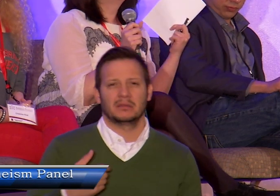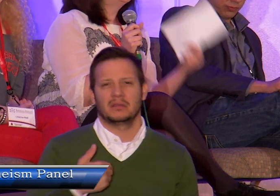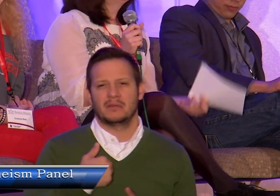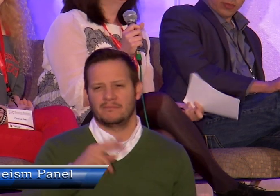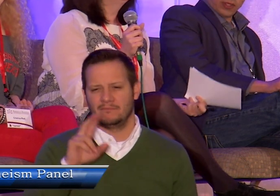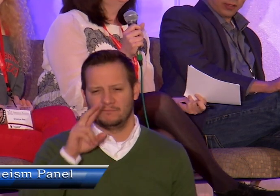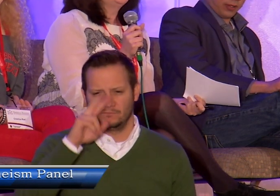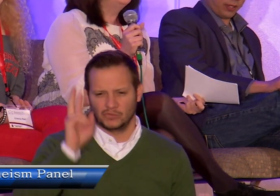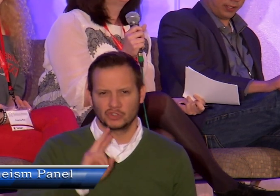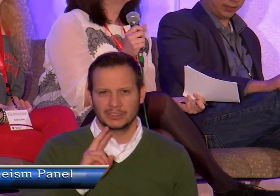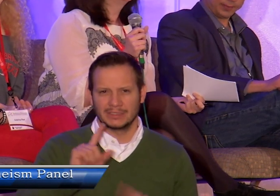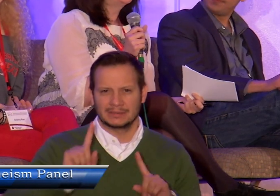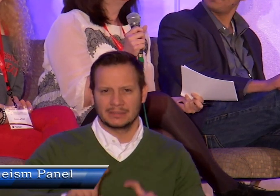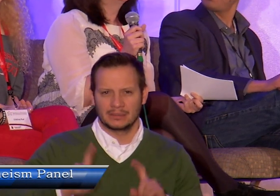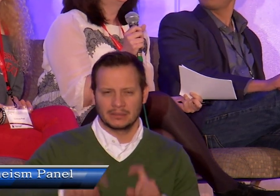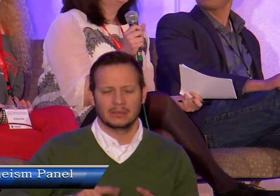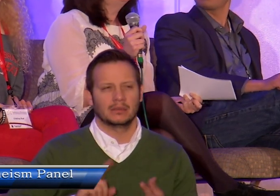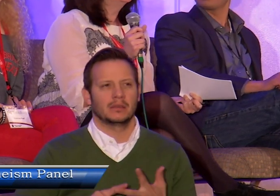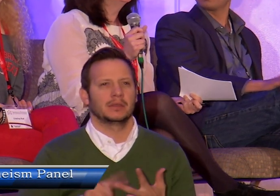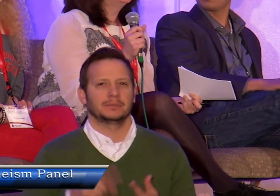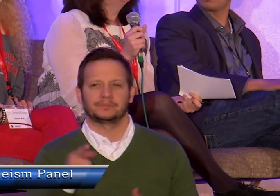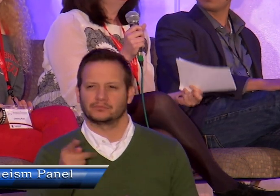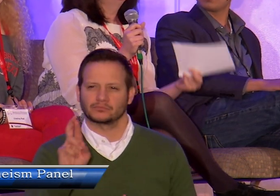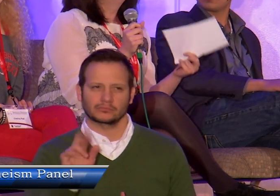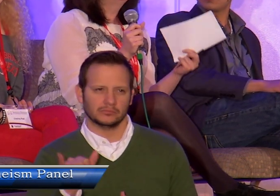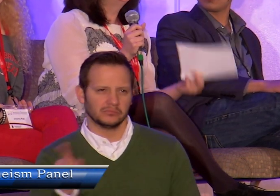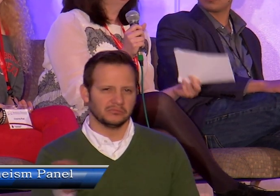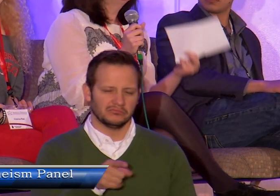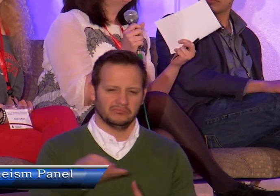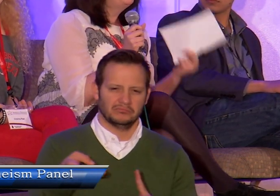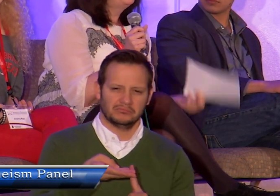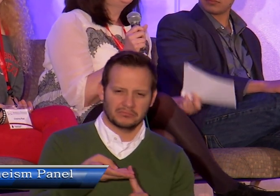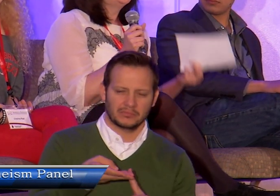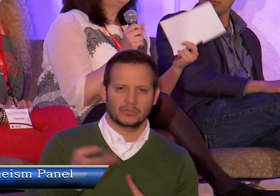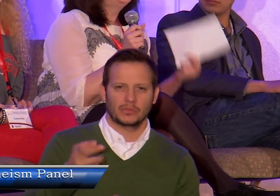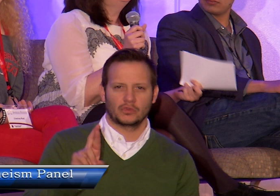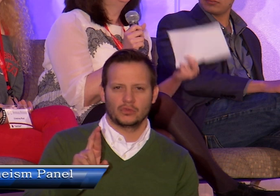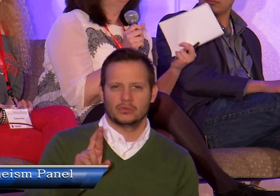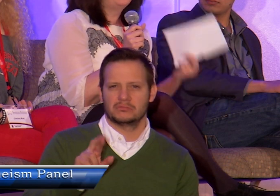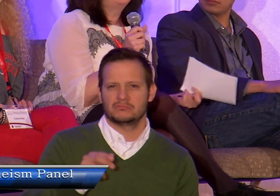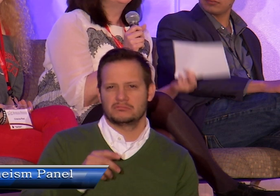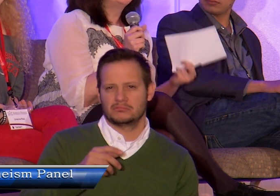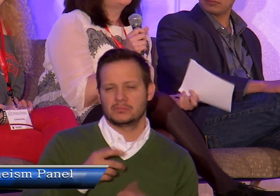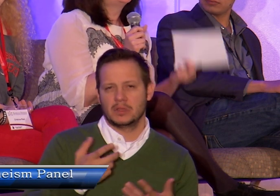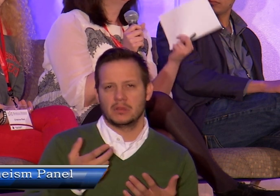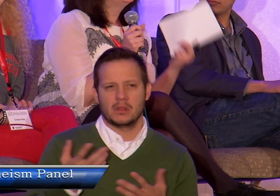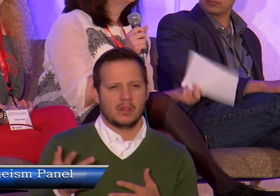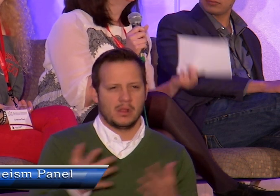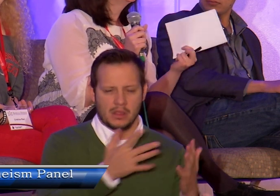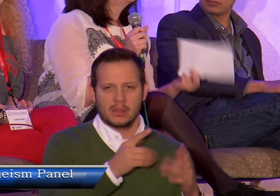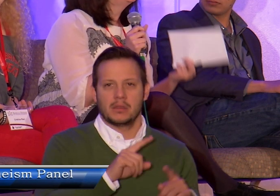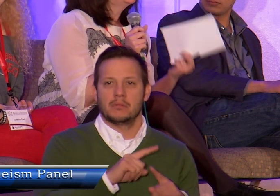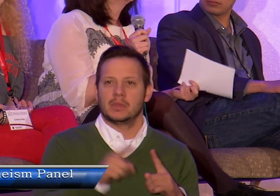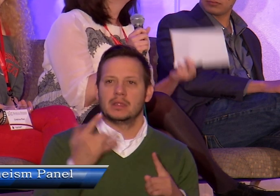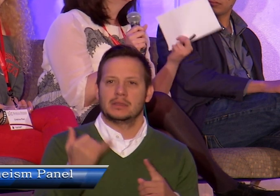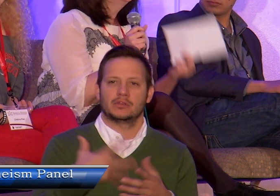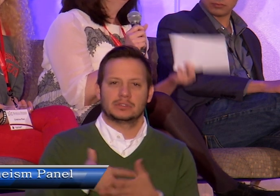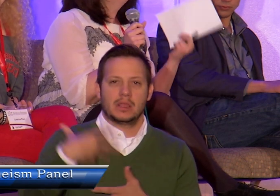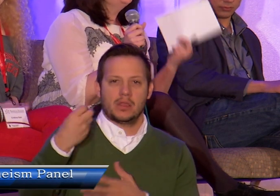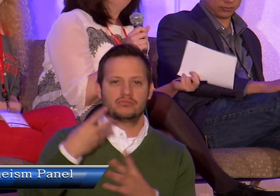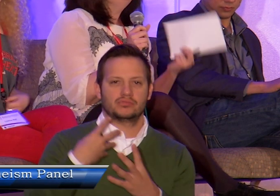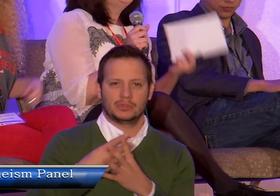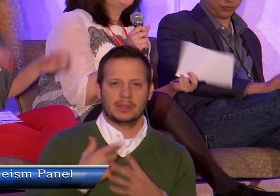to try to help sort out her atheism. She is free and living in Paris now as a result of our work.